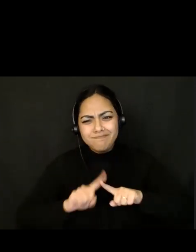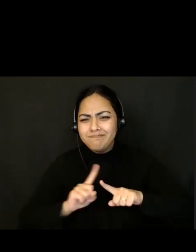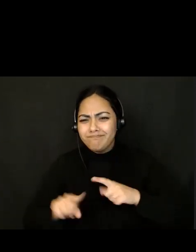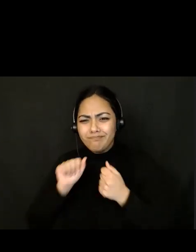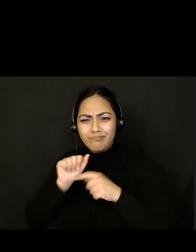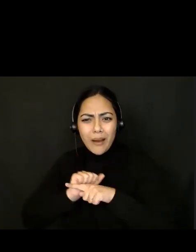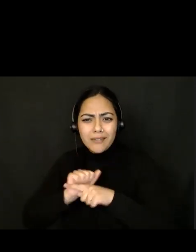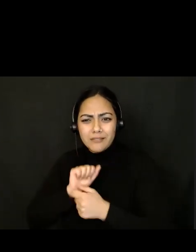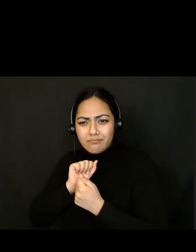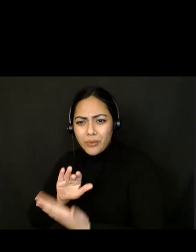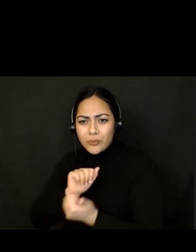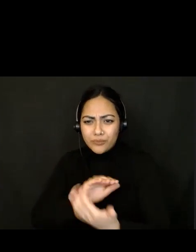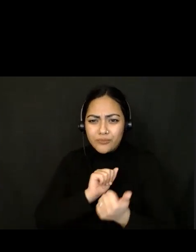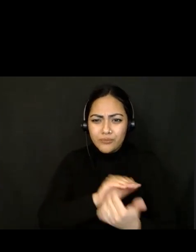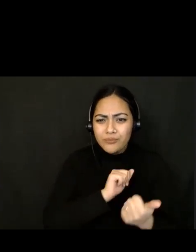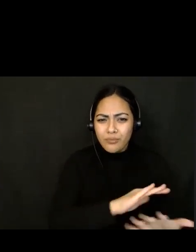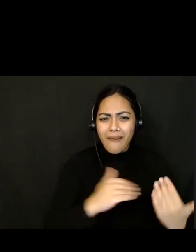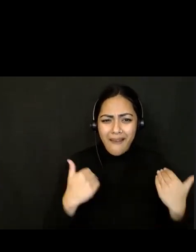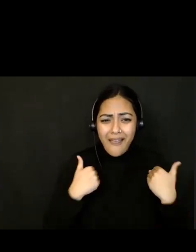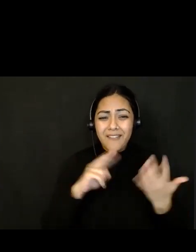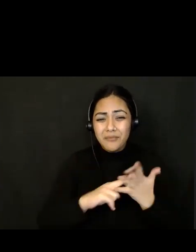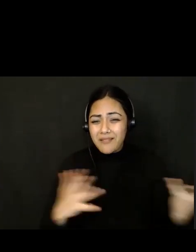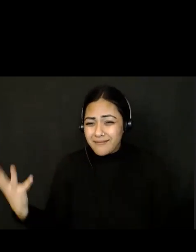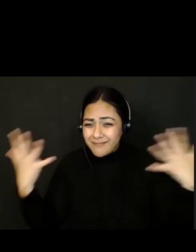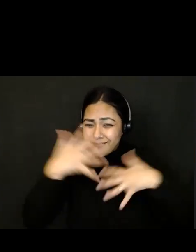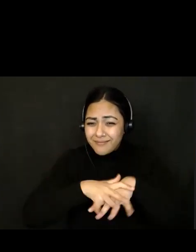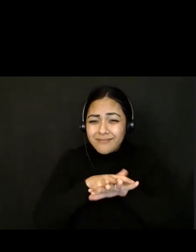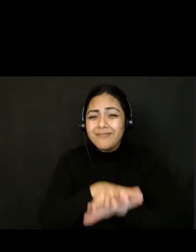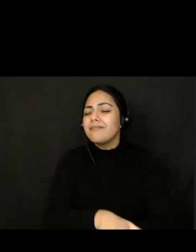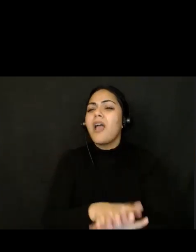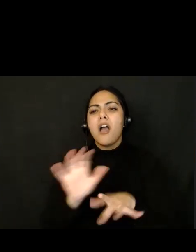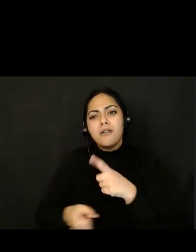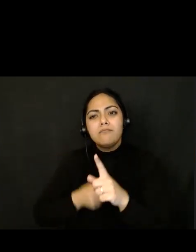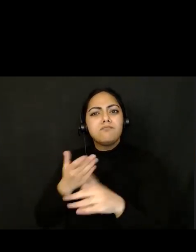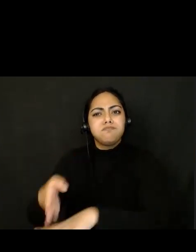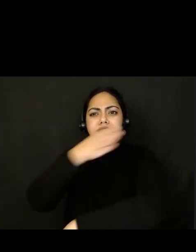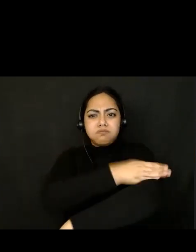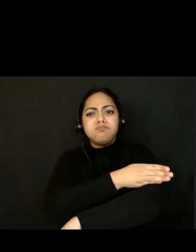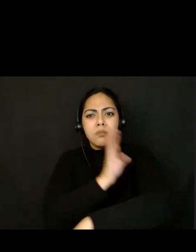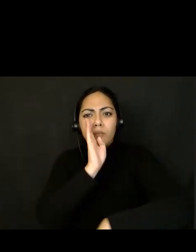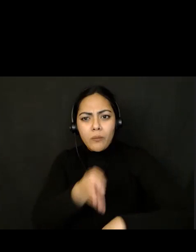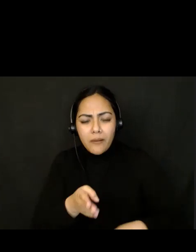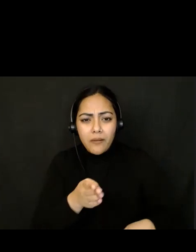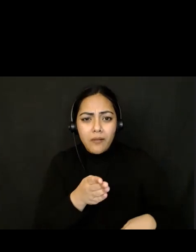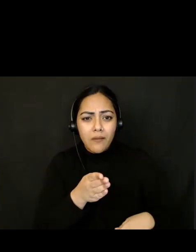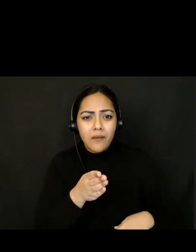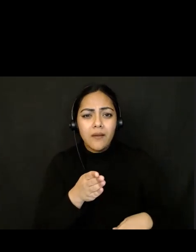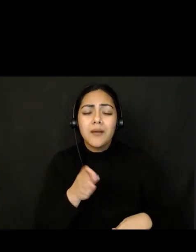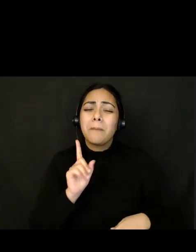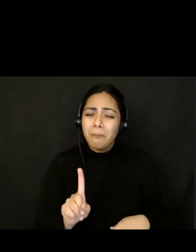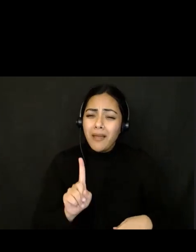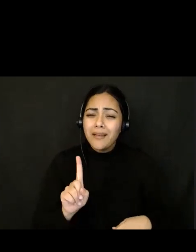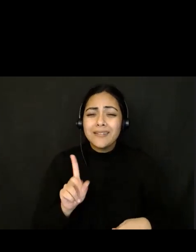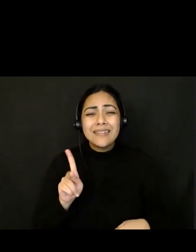be effective in making these multi-tiered and multi-dimensional changes. But the key piece come